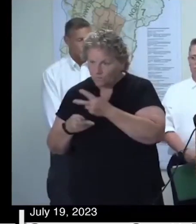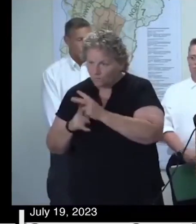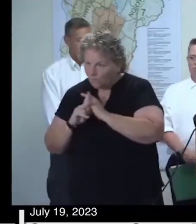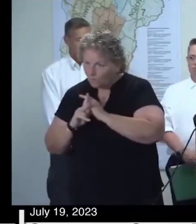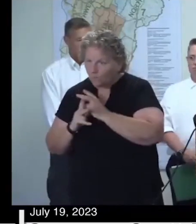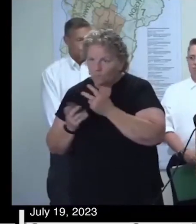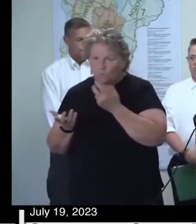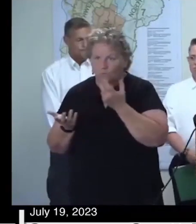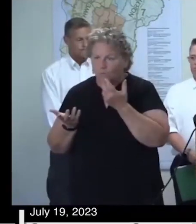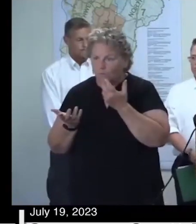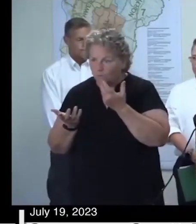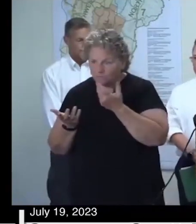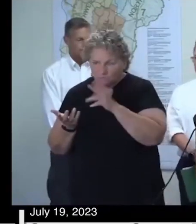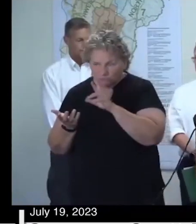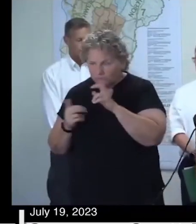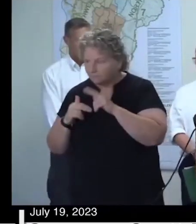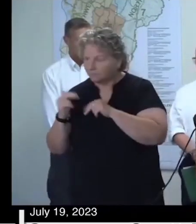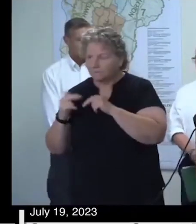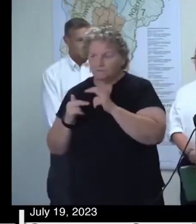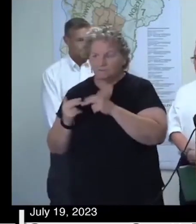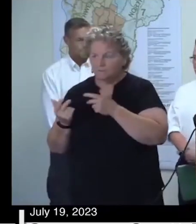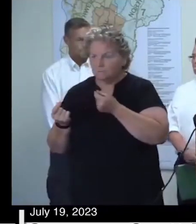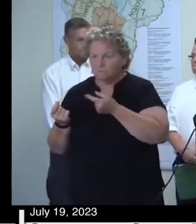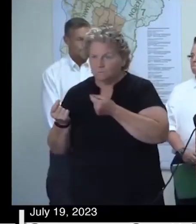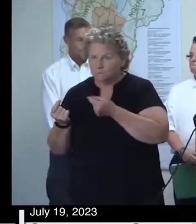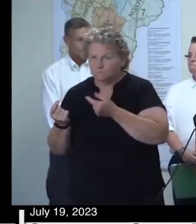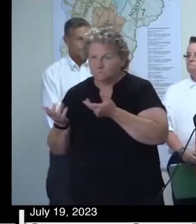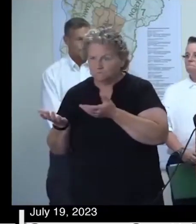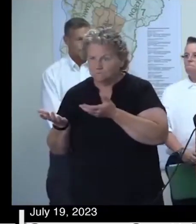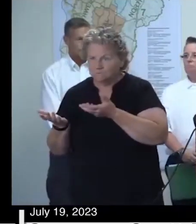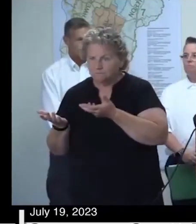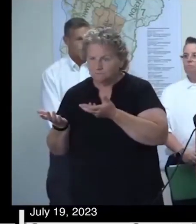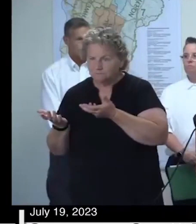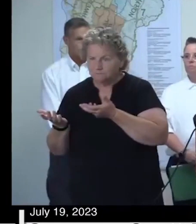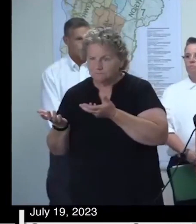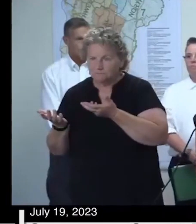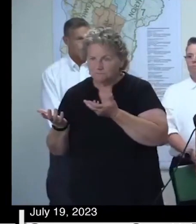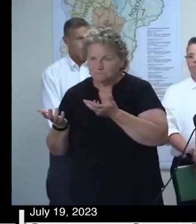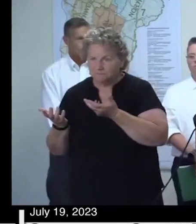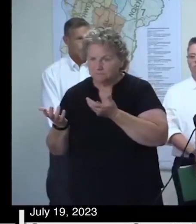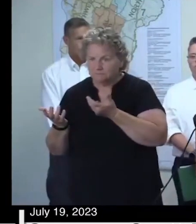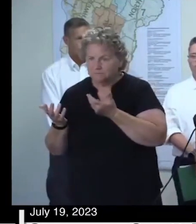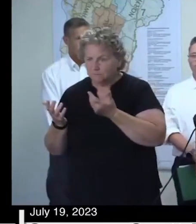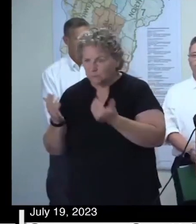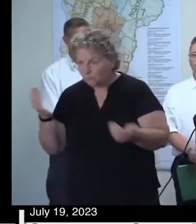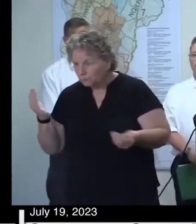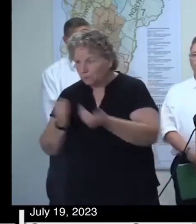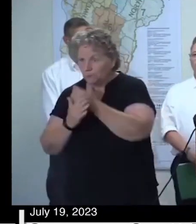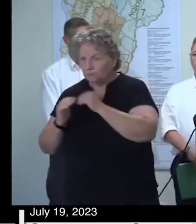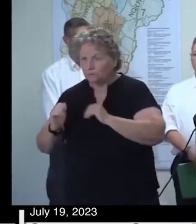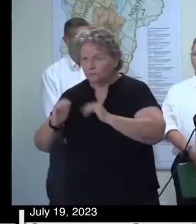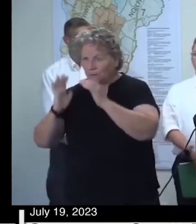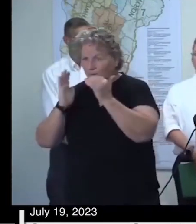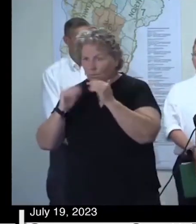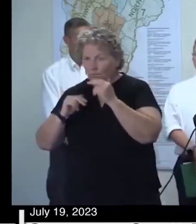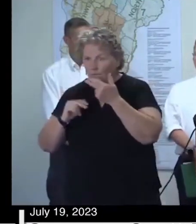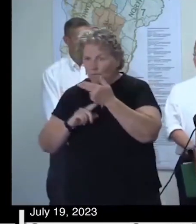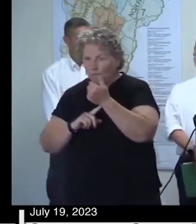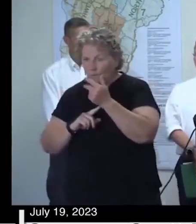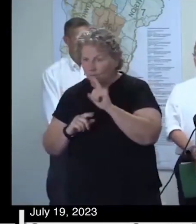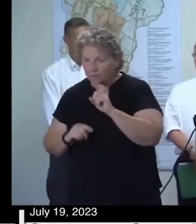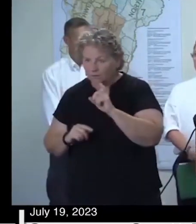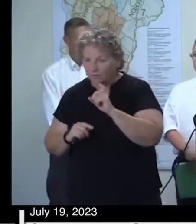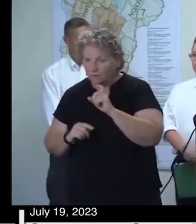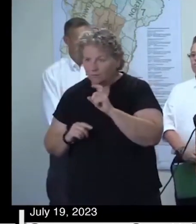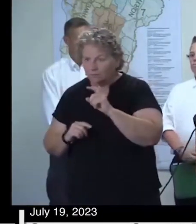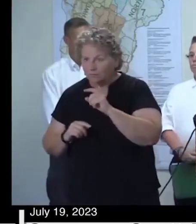this particular piece of property, this venture, and have to rebuild and pay that over a long